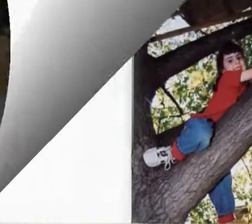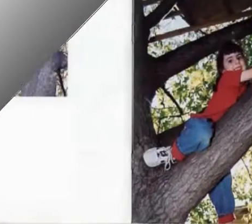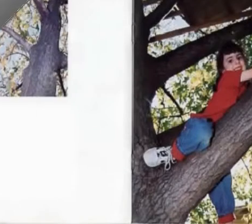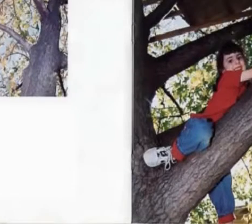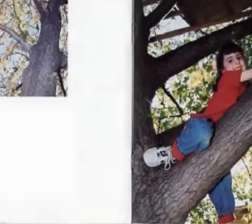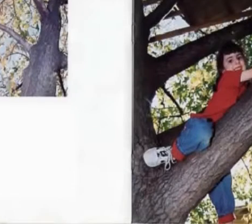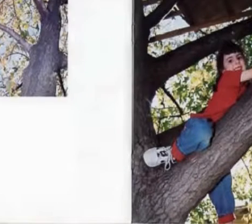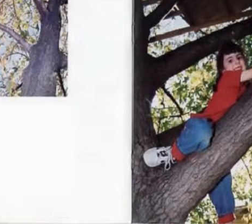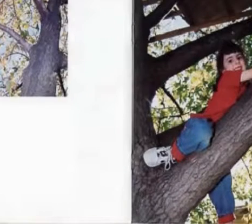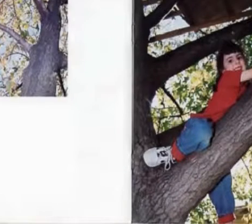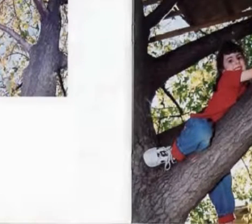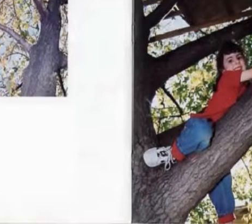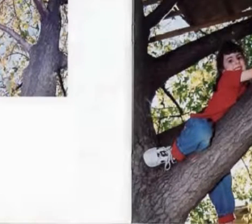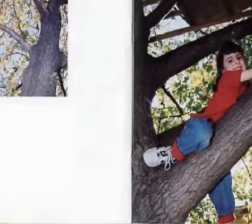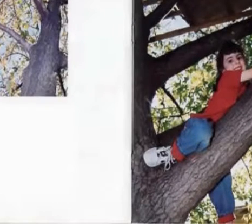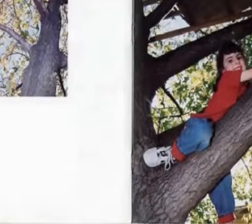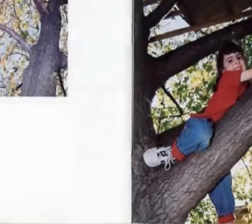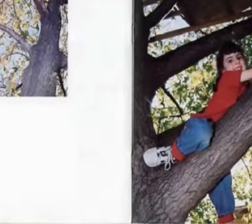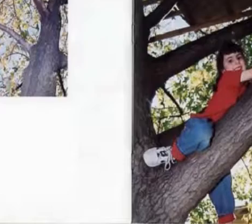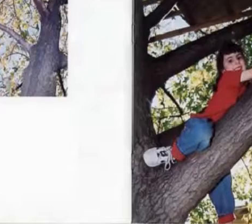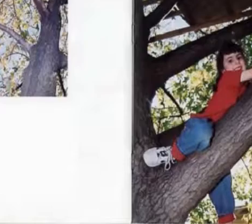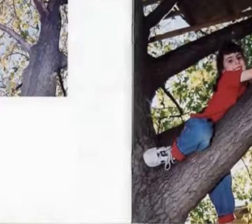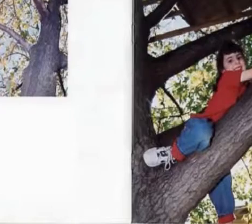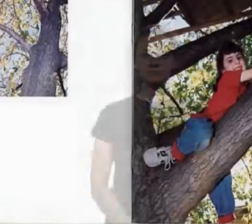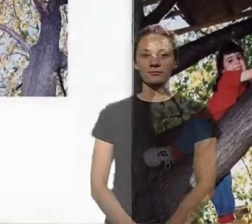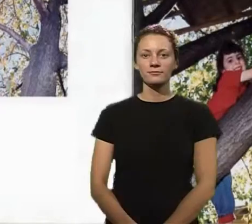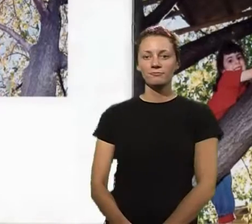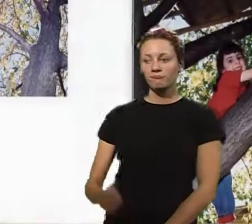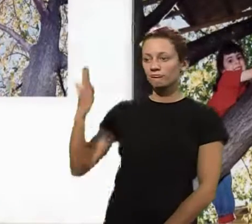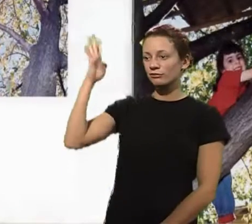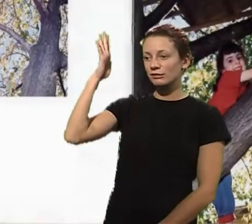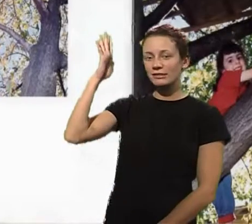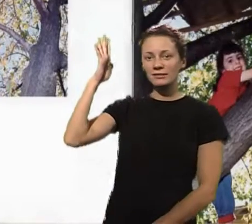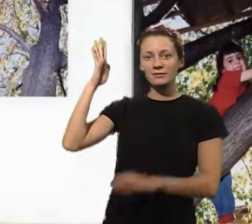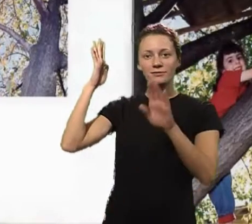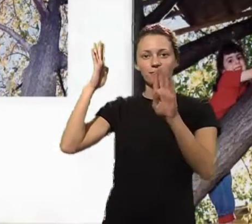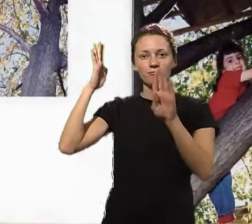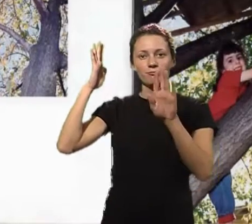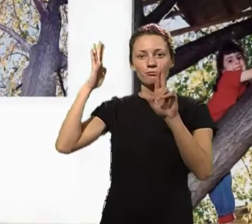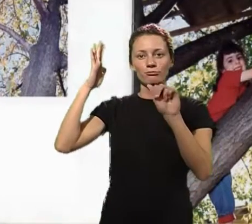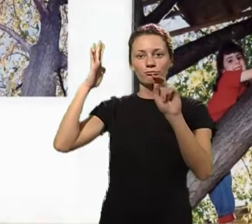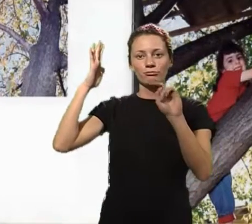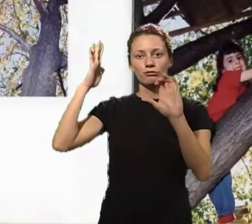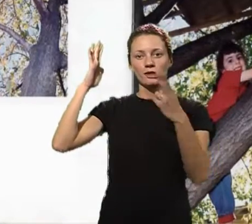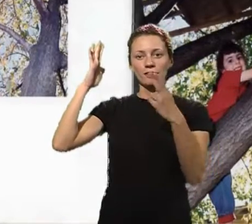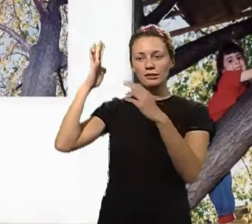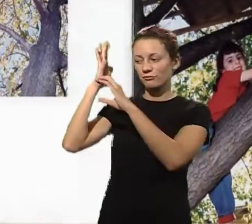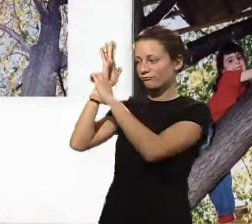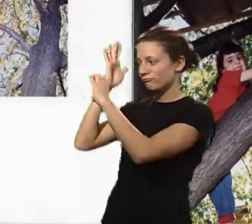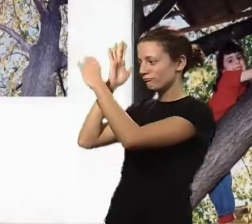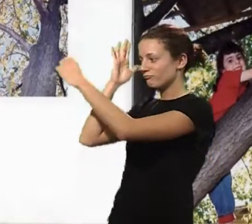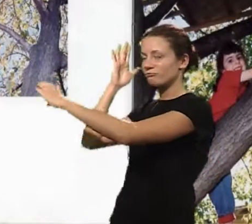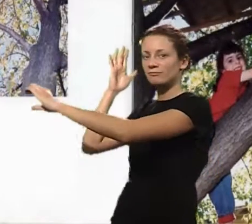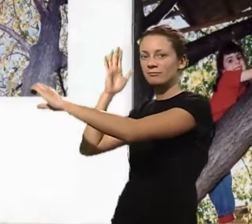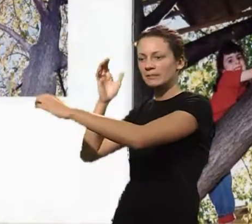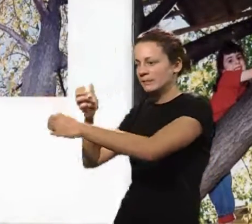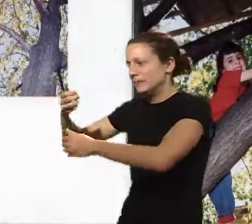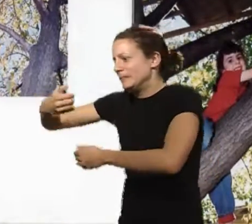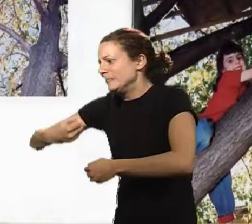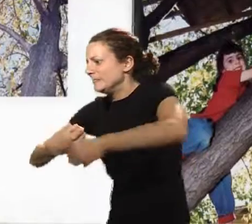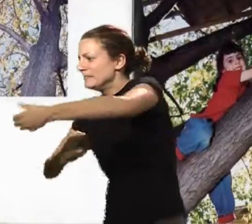Here is a branch on the tree where I play. I climb out on the branch. Come and see. Follow me.